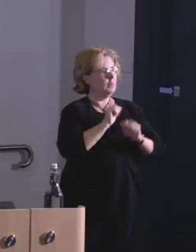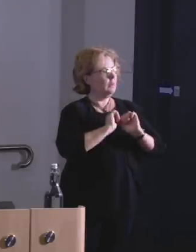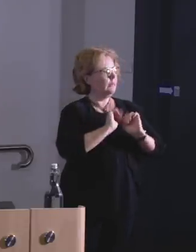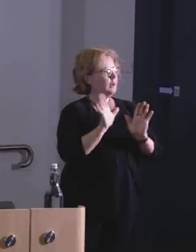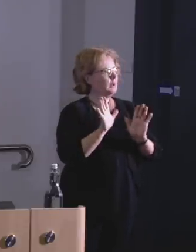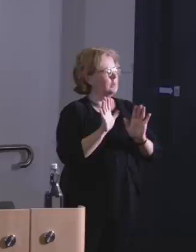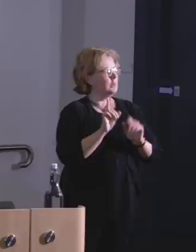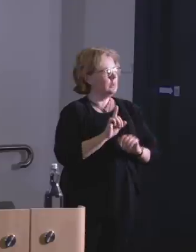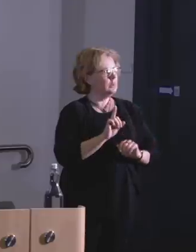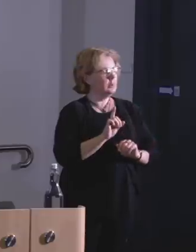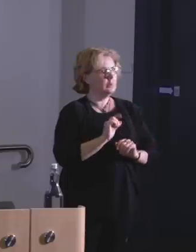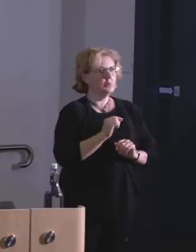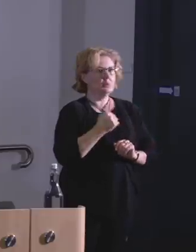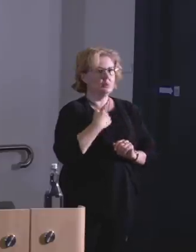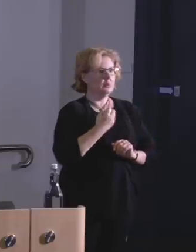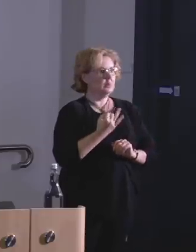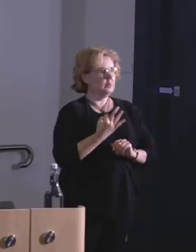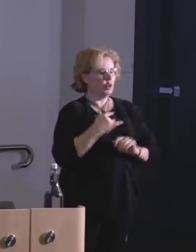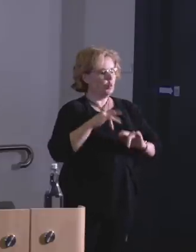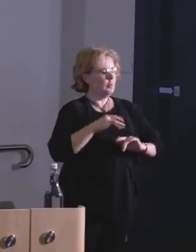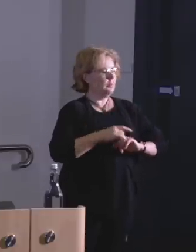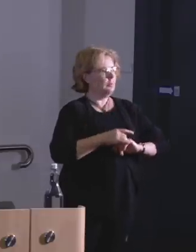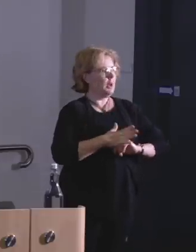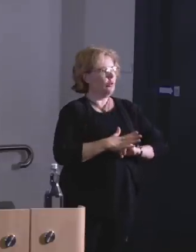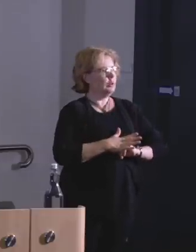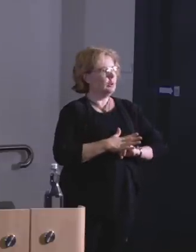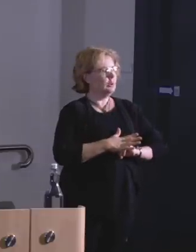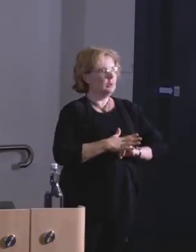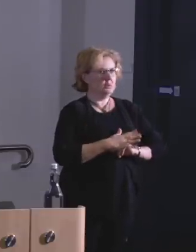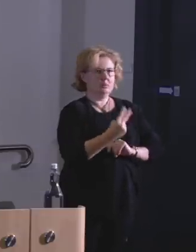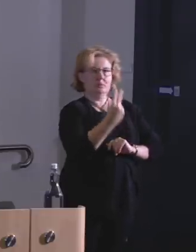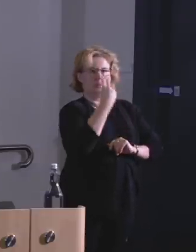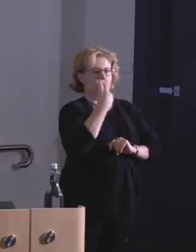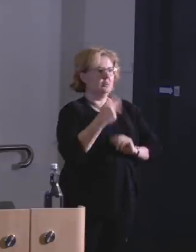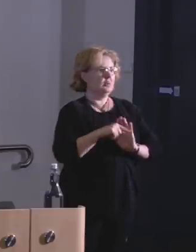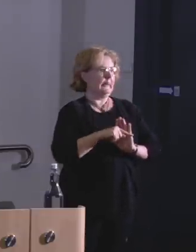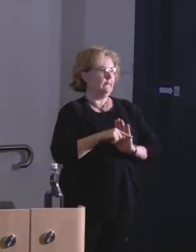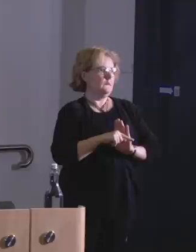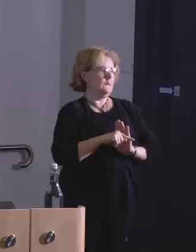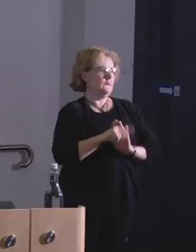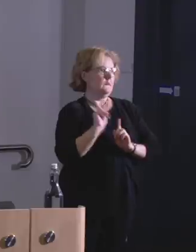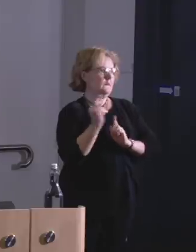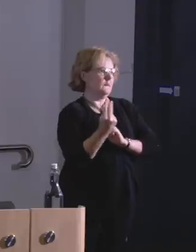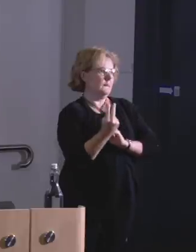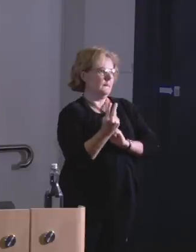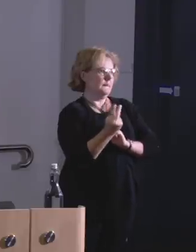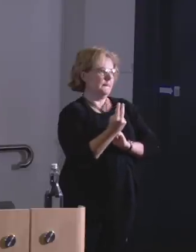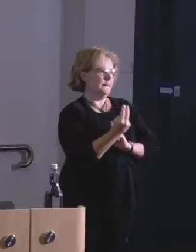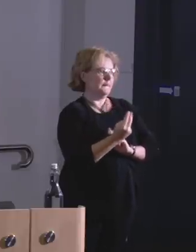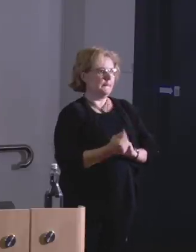that being unmarried was also not a good thing, you know. So